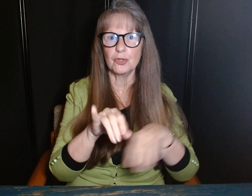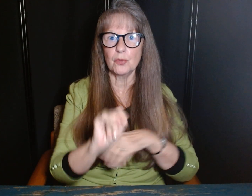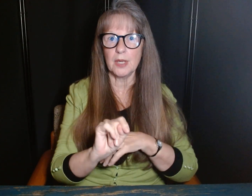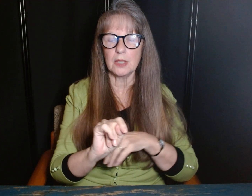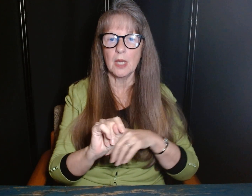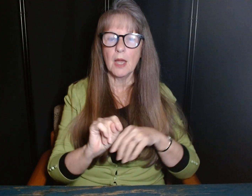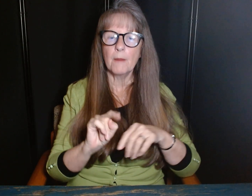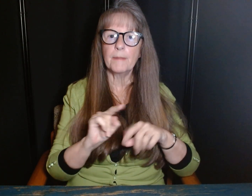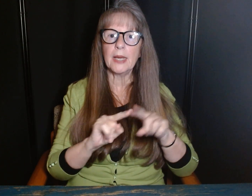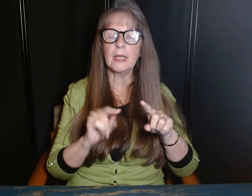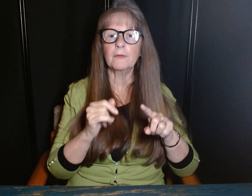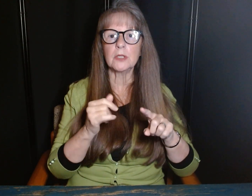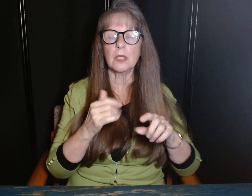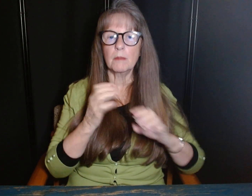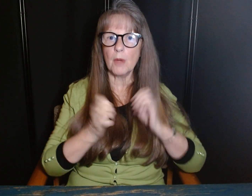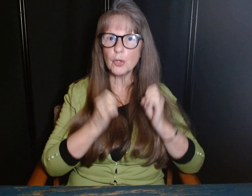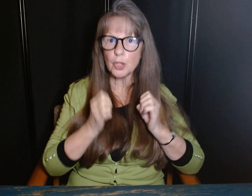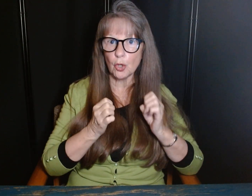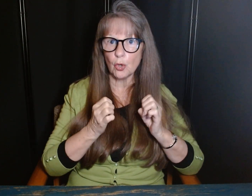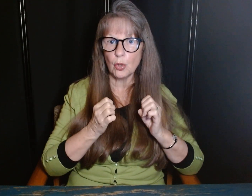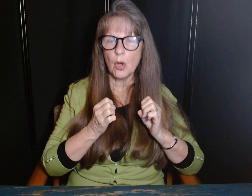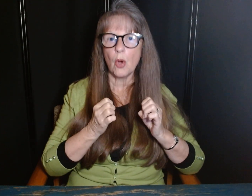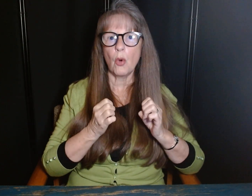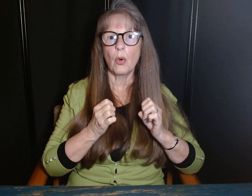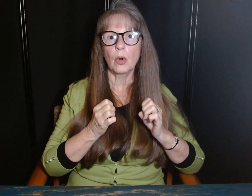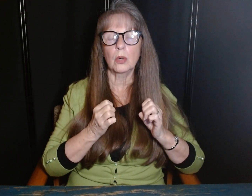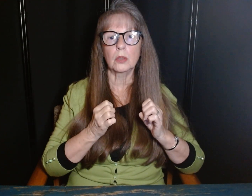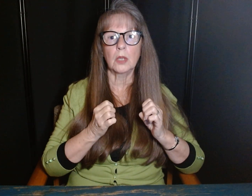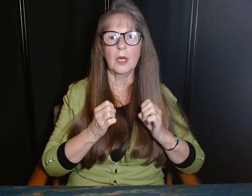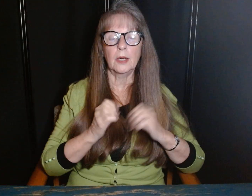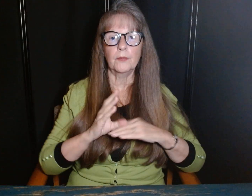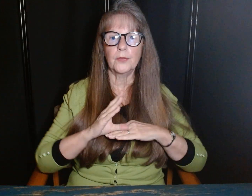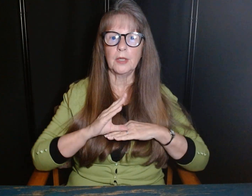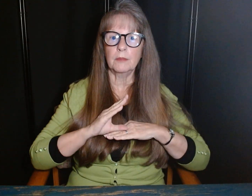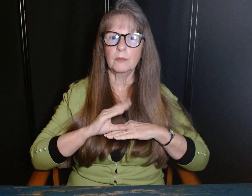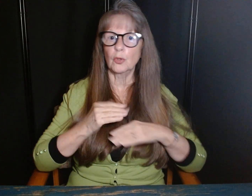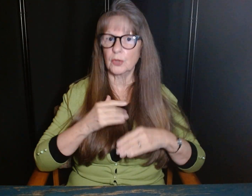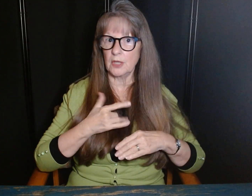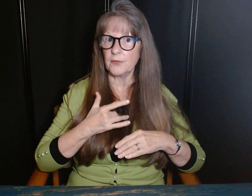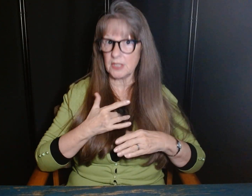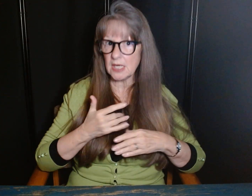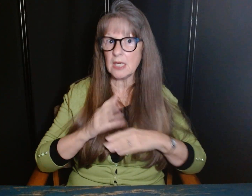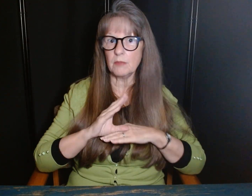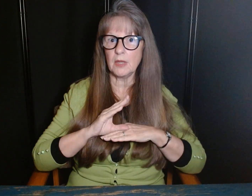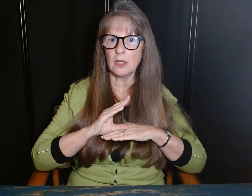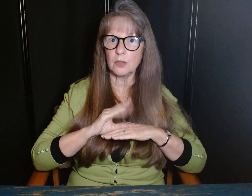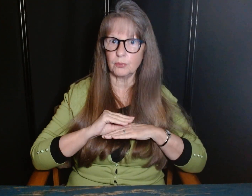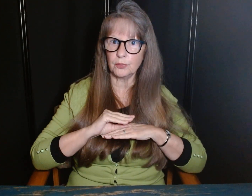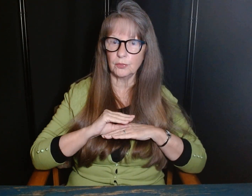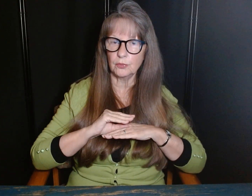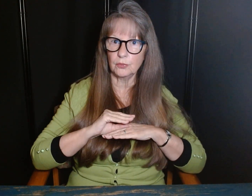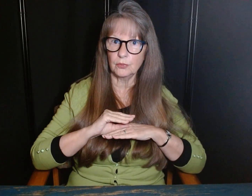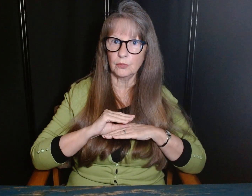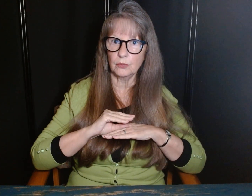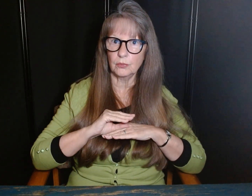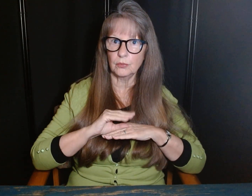it. But if it's an emotional or then your self-esteem, then it's right.